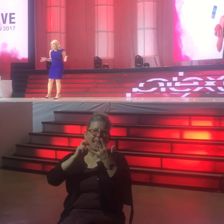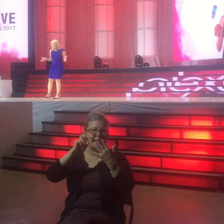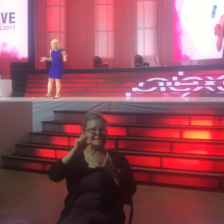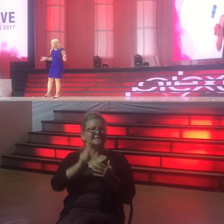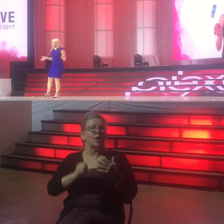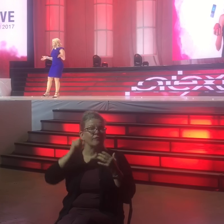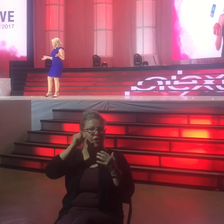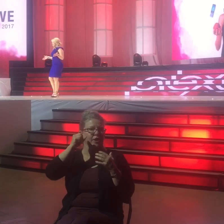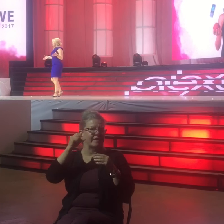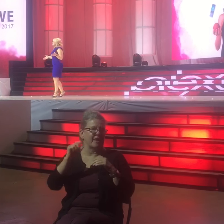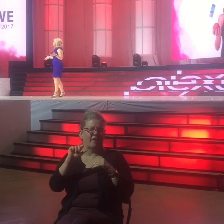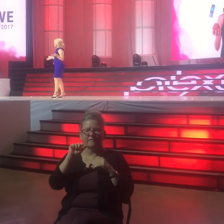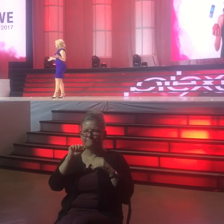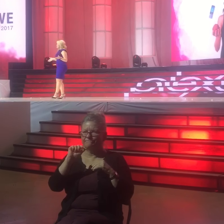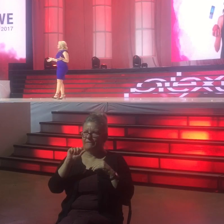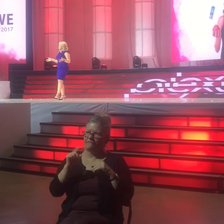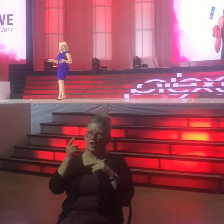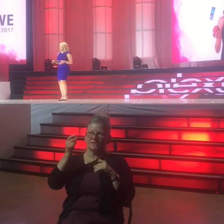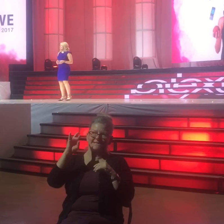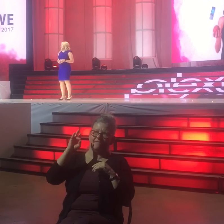7 days?